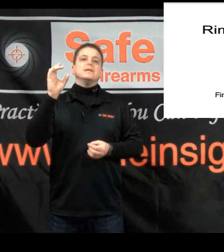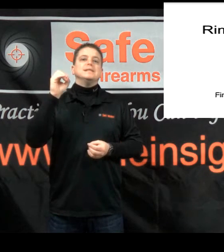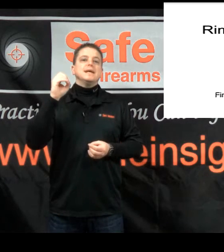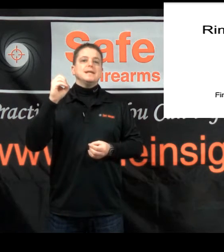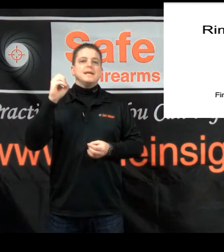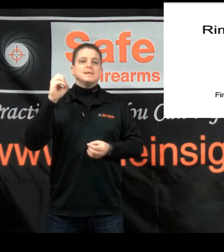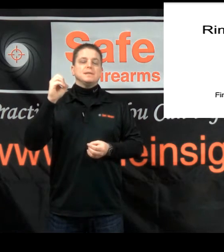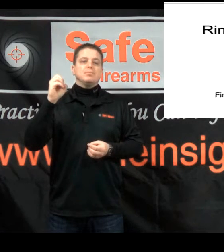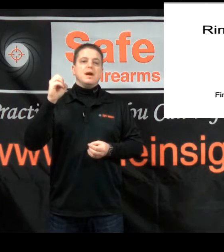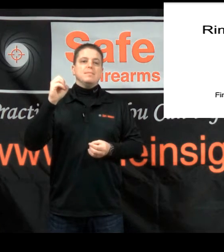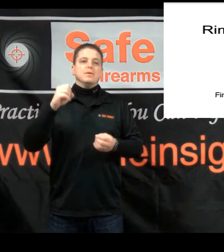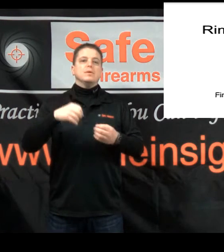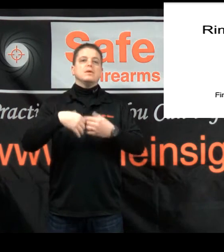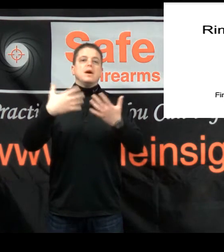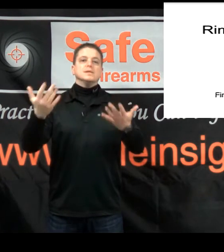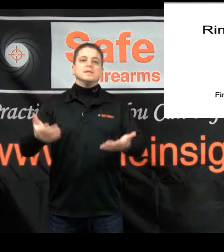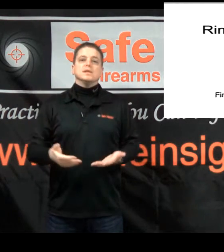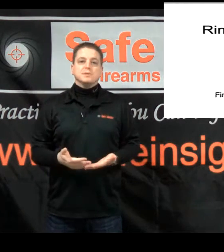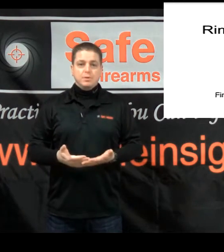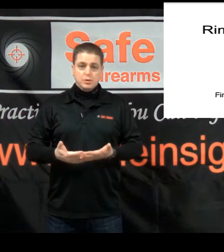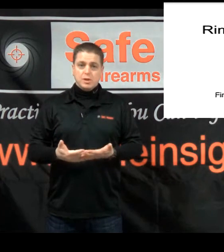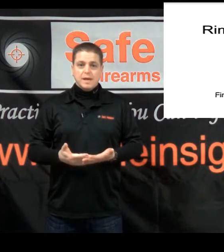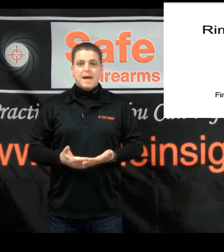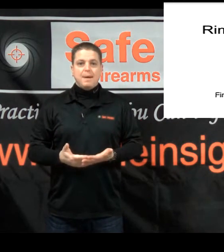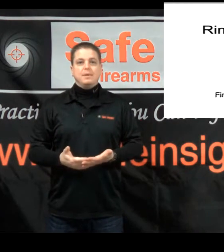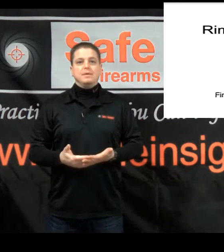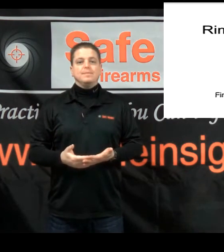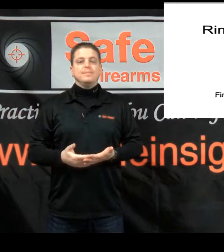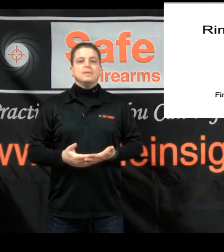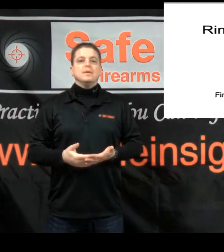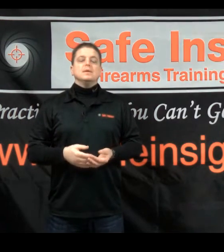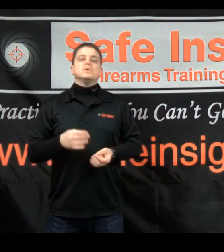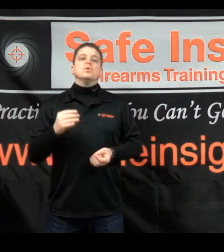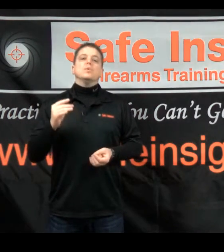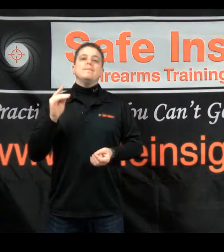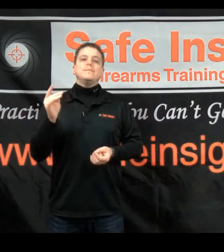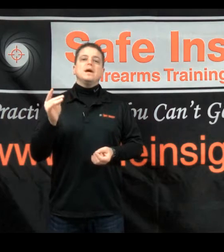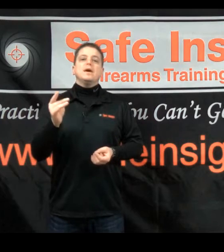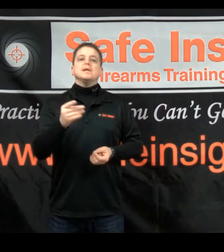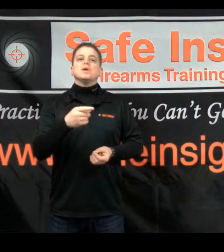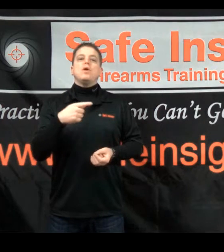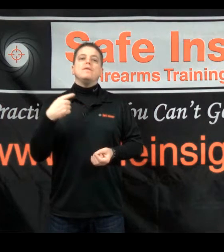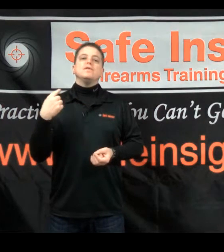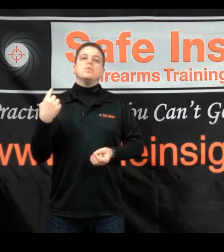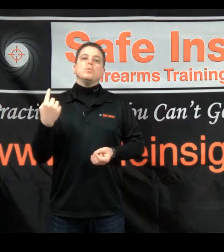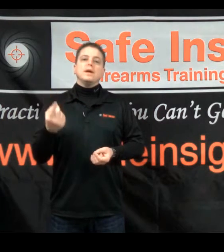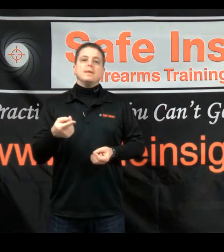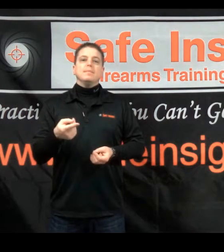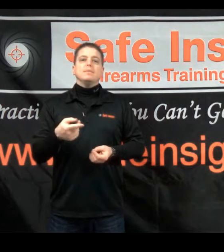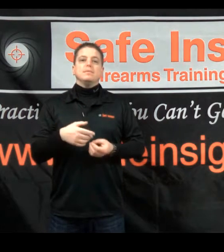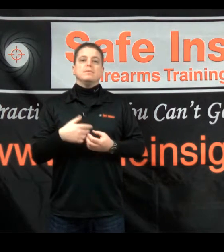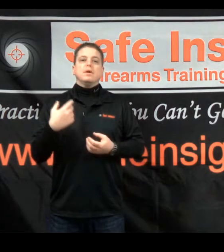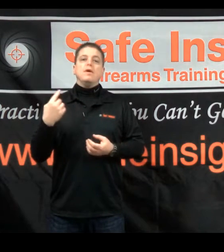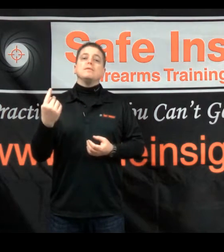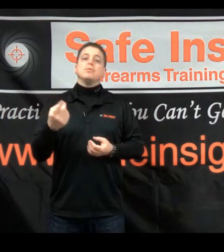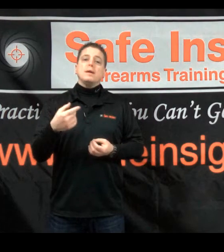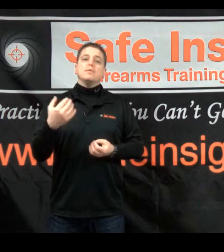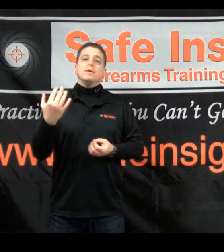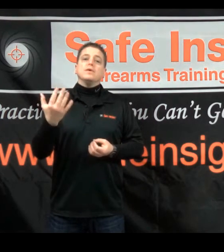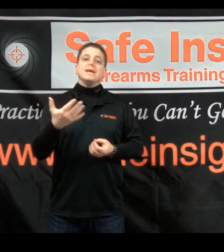what detonates the primer, causing the explosion to happen. So rimfire has all of the primer rather, in